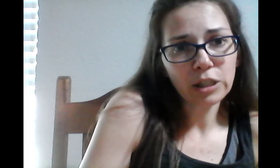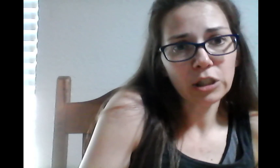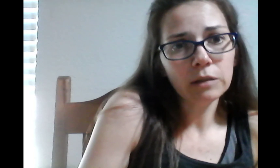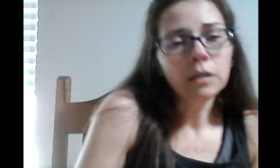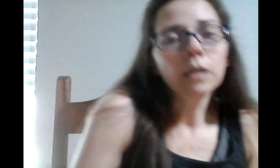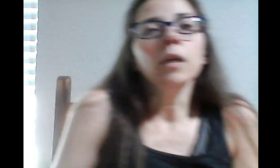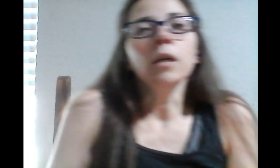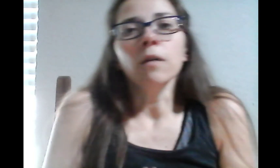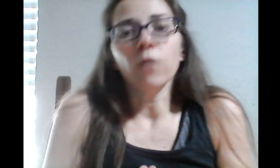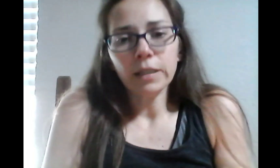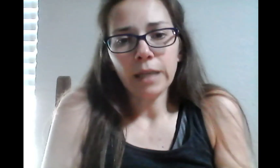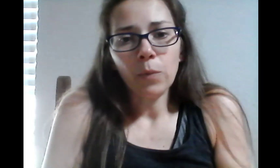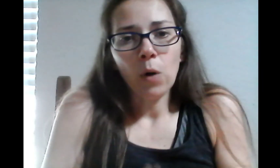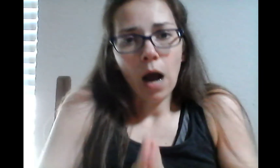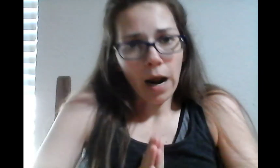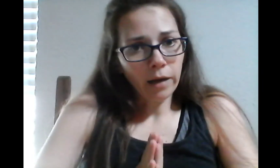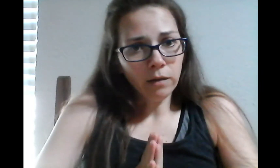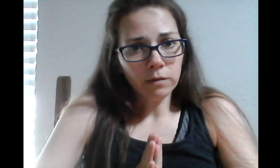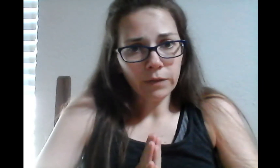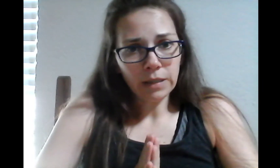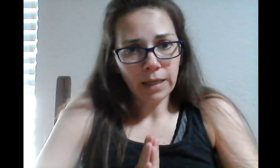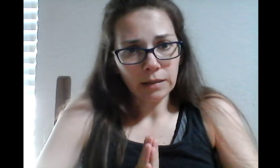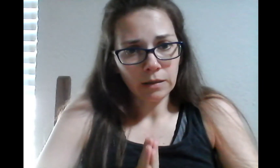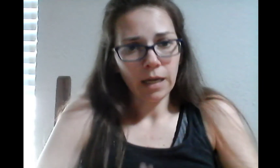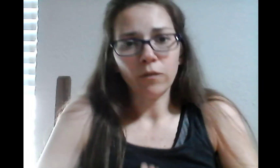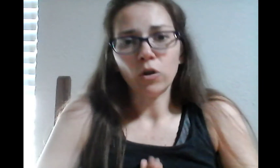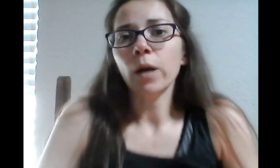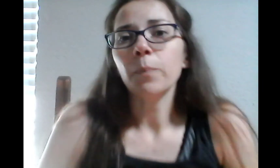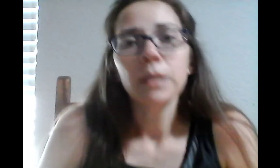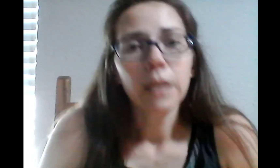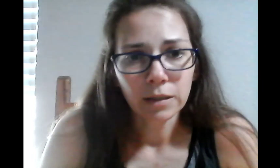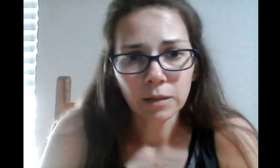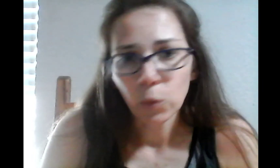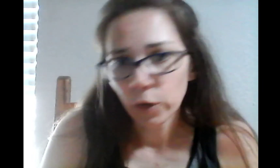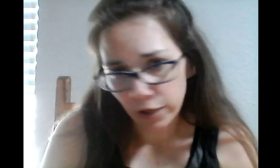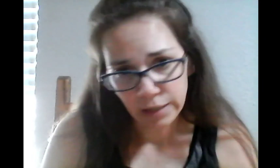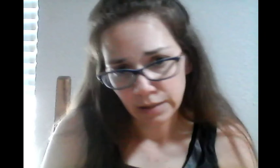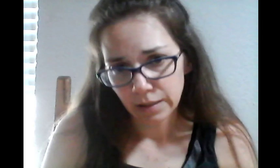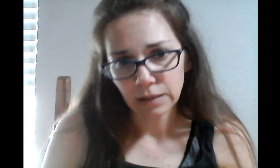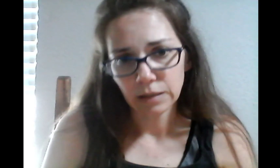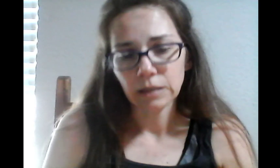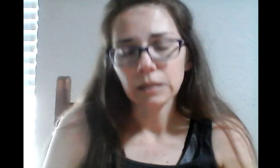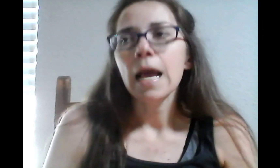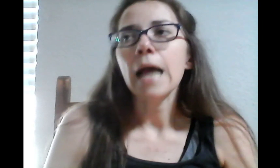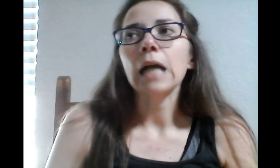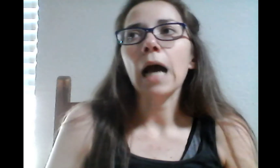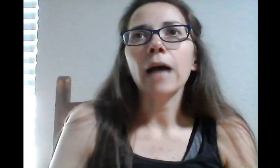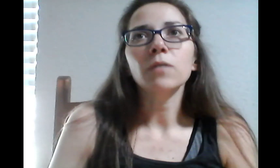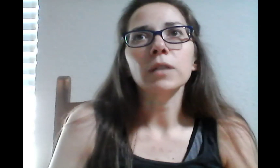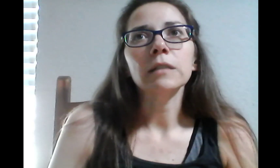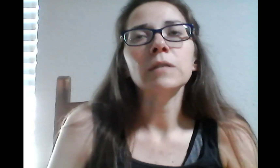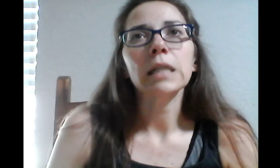region. For example, I live in Texas. I've grown up in Texas, born and raised in Texas, and I have lived